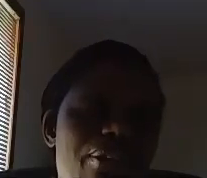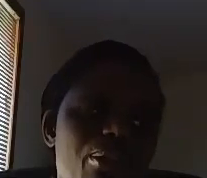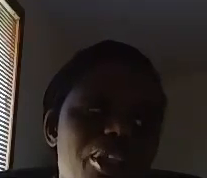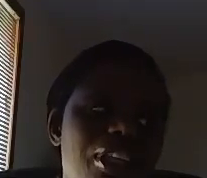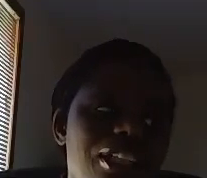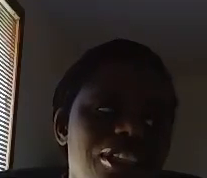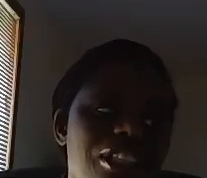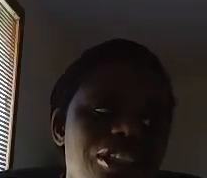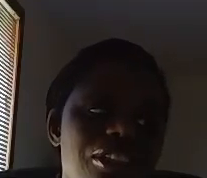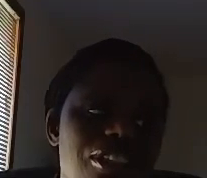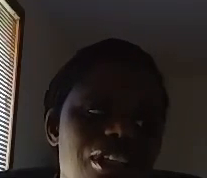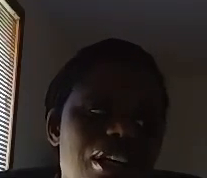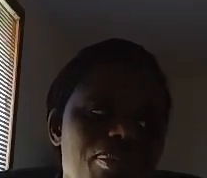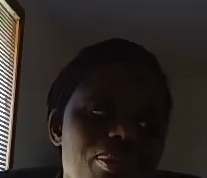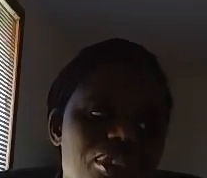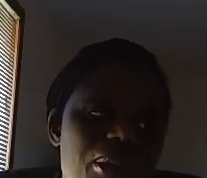sure everybody access